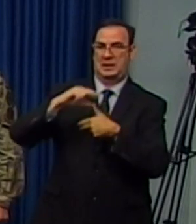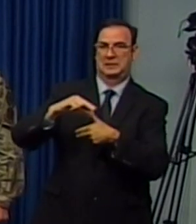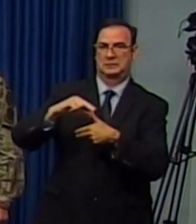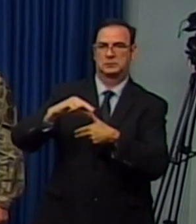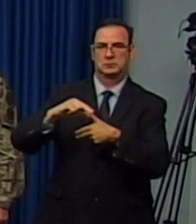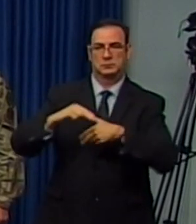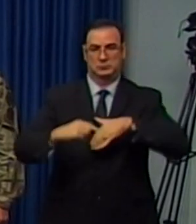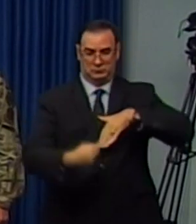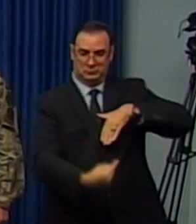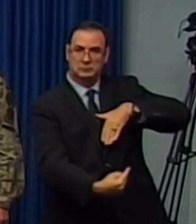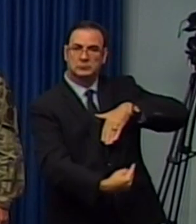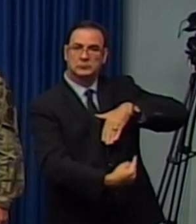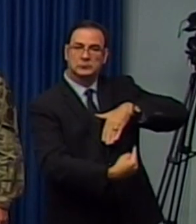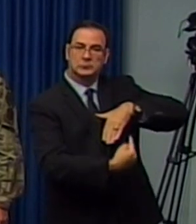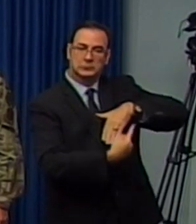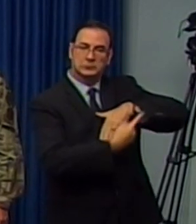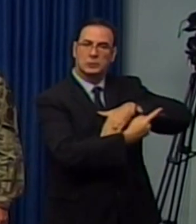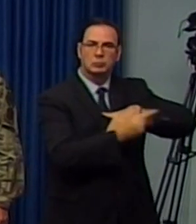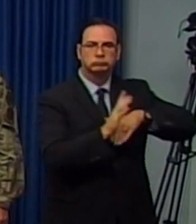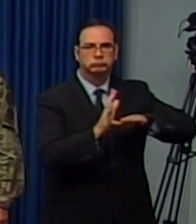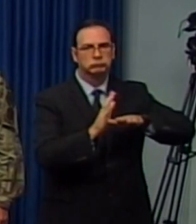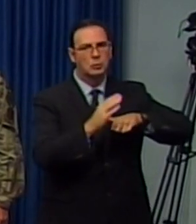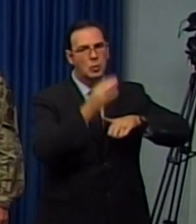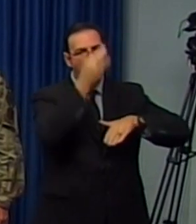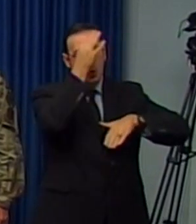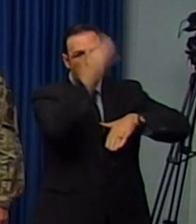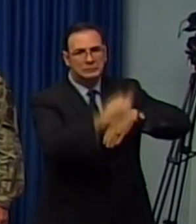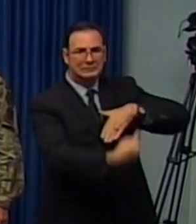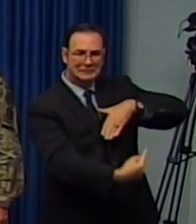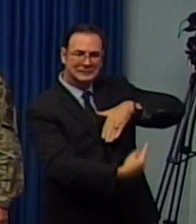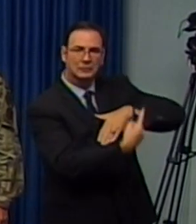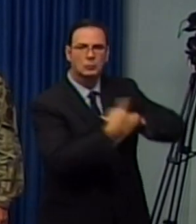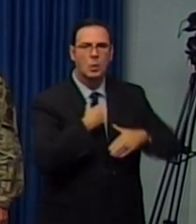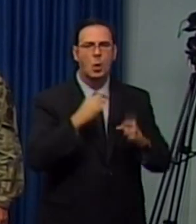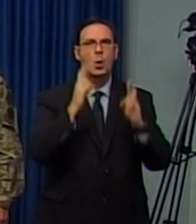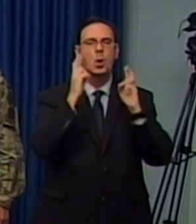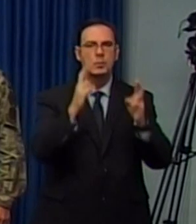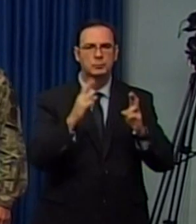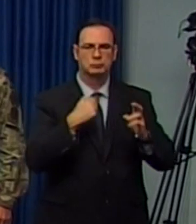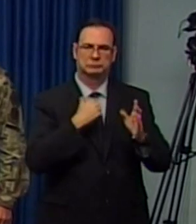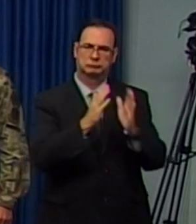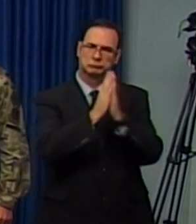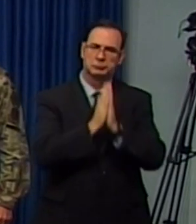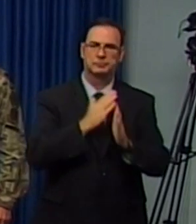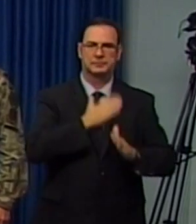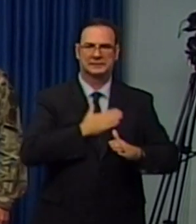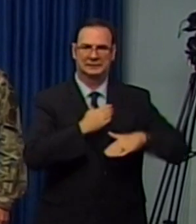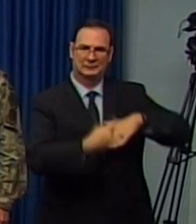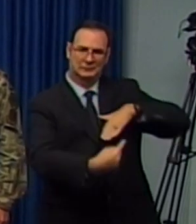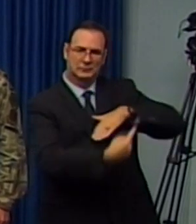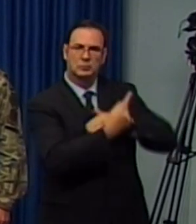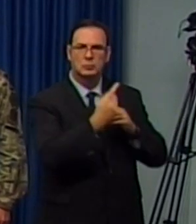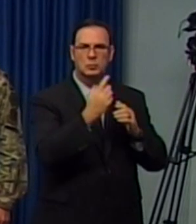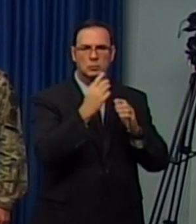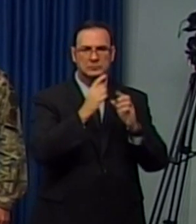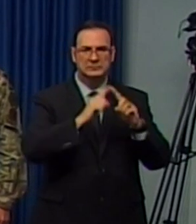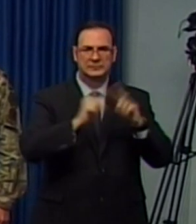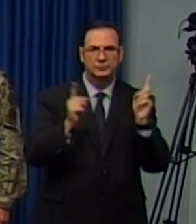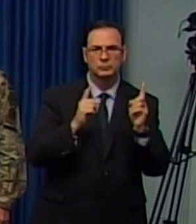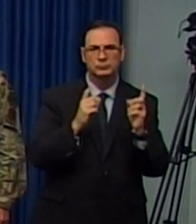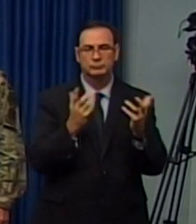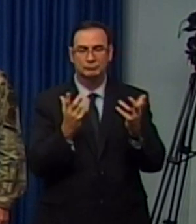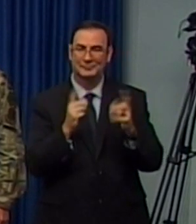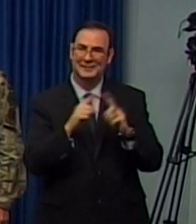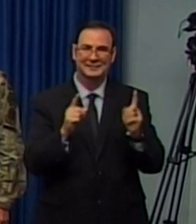state. I think we should all hope and pray for the best, but we have to prepare that this could have major impacts on the state of